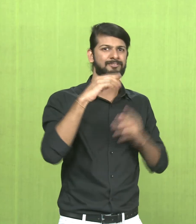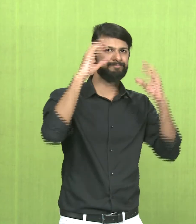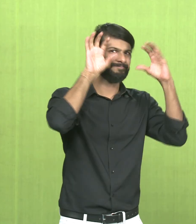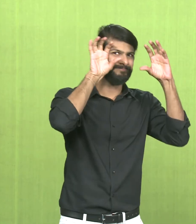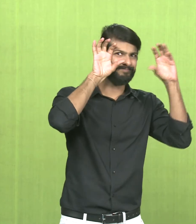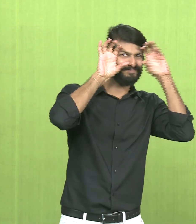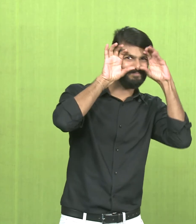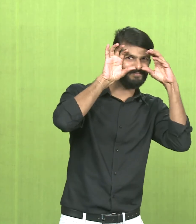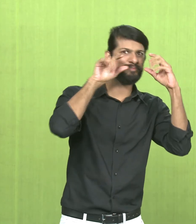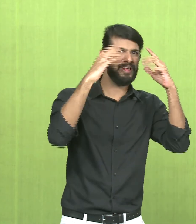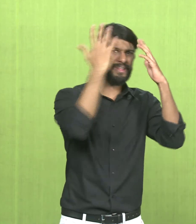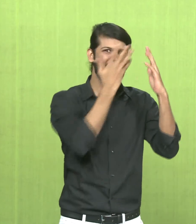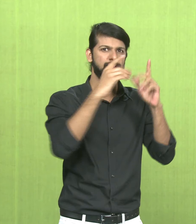really inspired Pablo Picasso